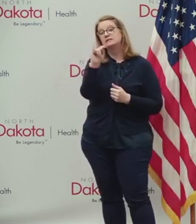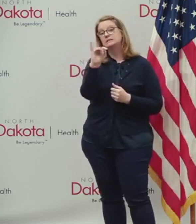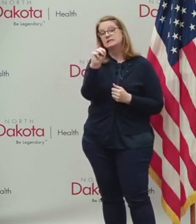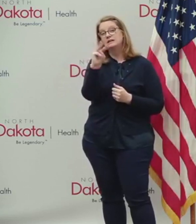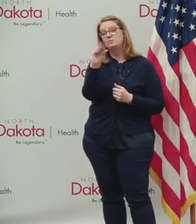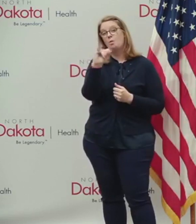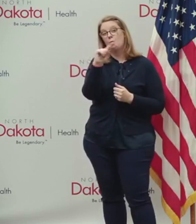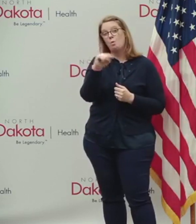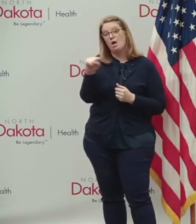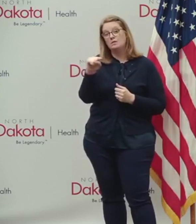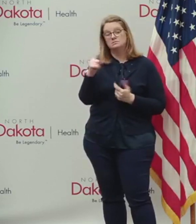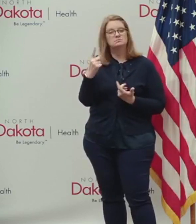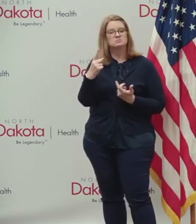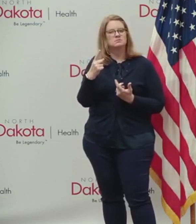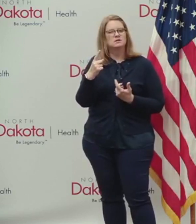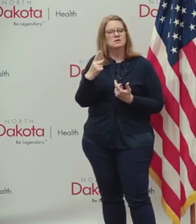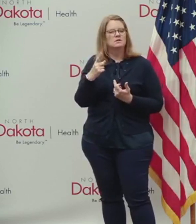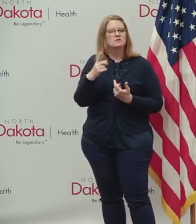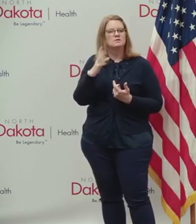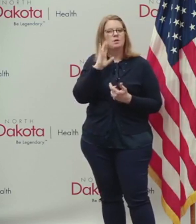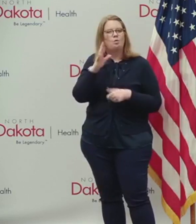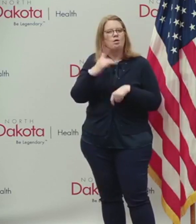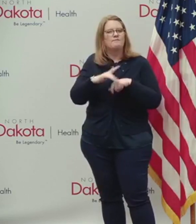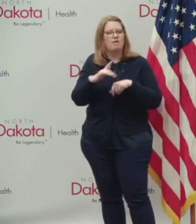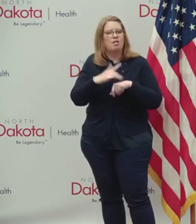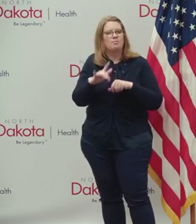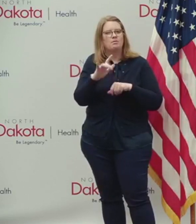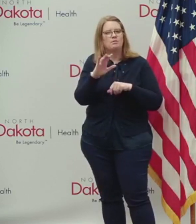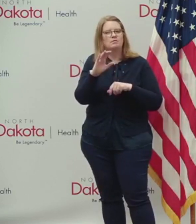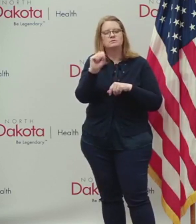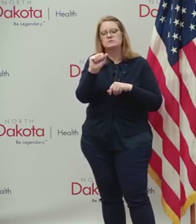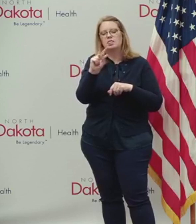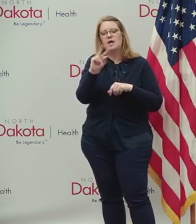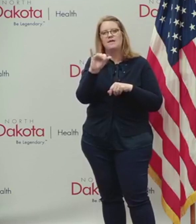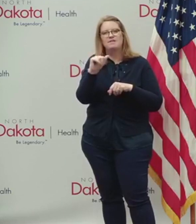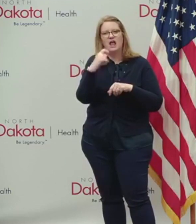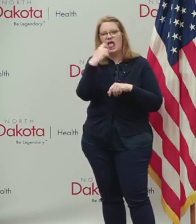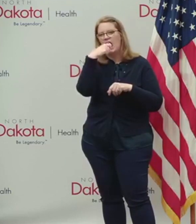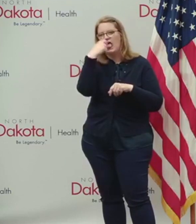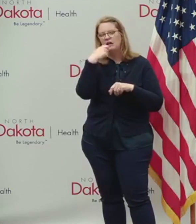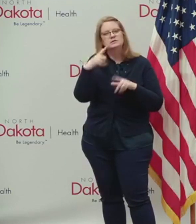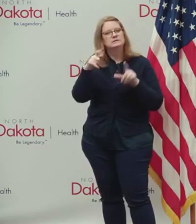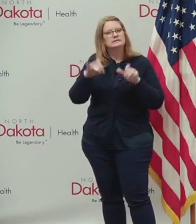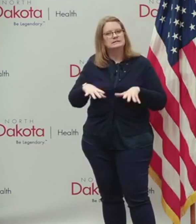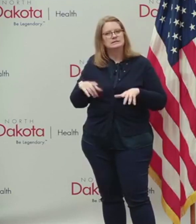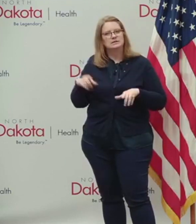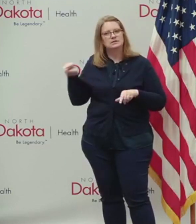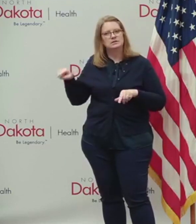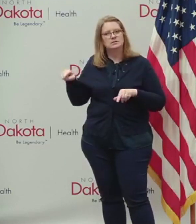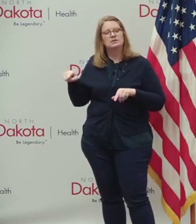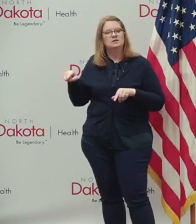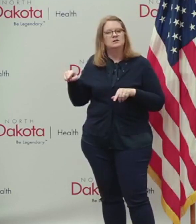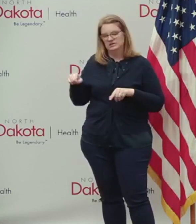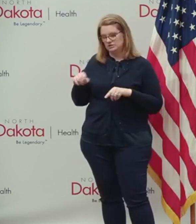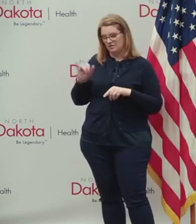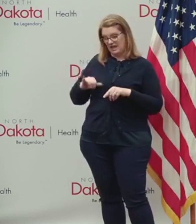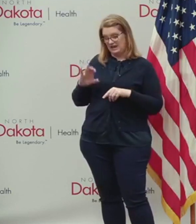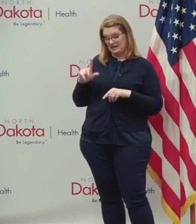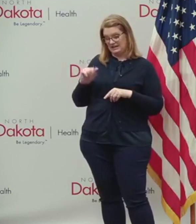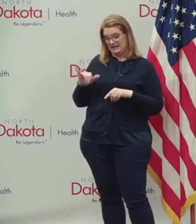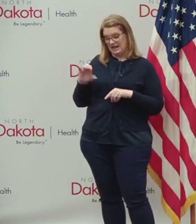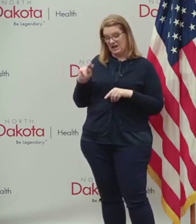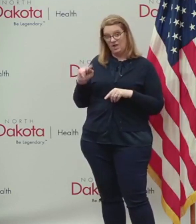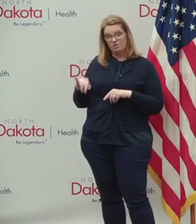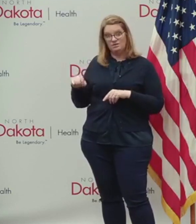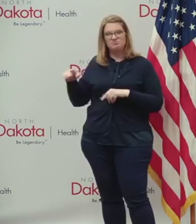making saliva testing in Clay County as they move to do that, but they're going to allow that to be open to residents in